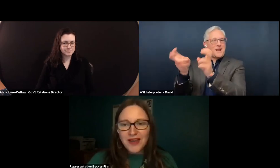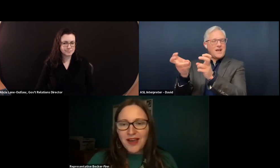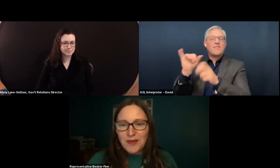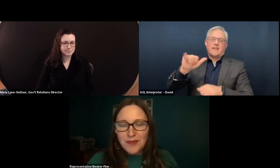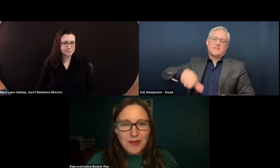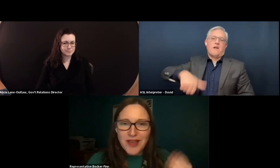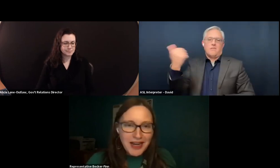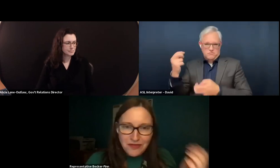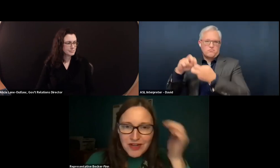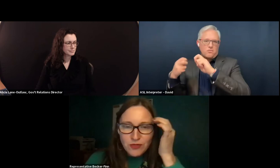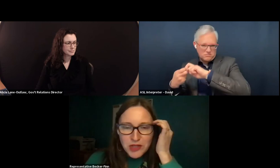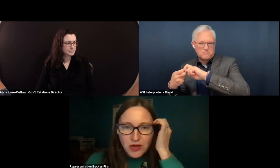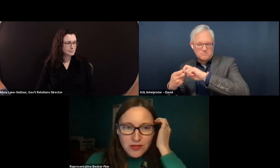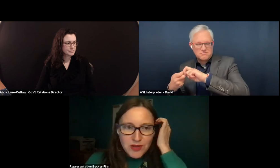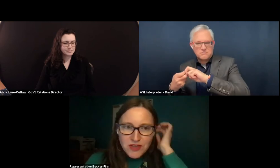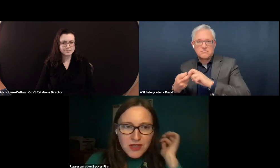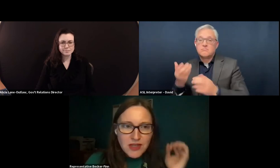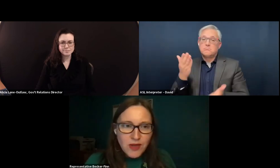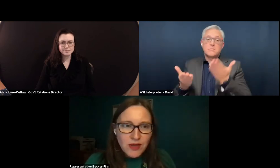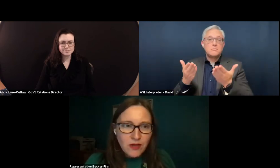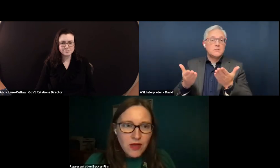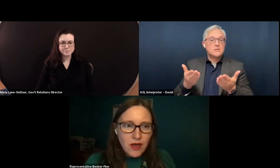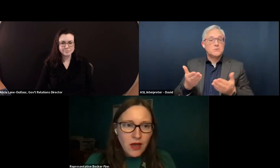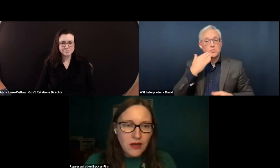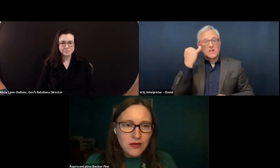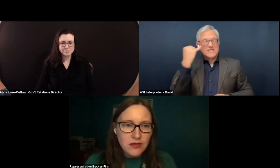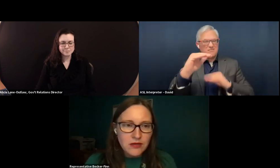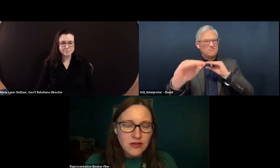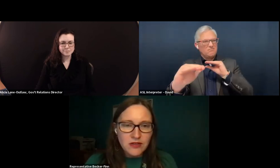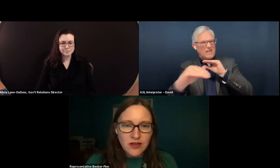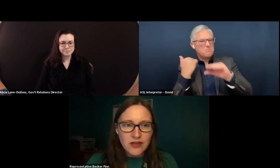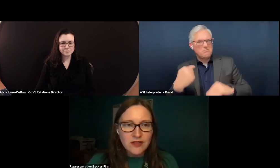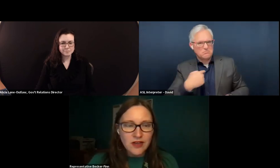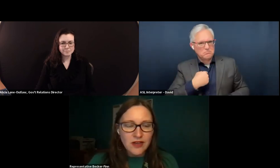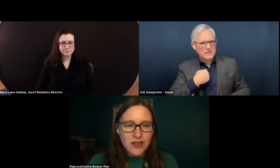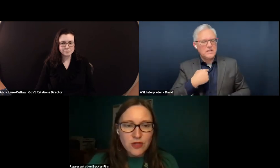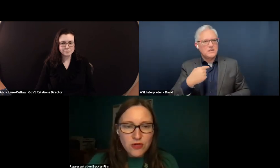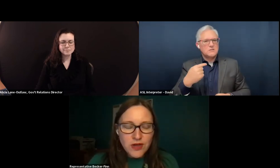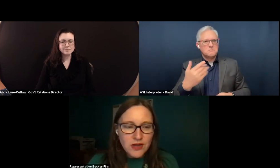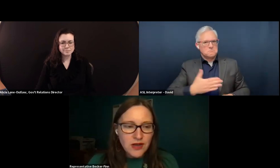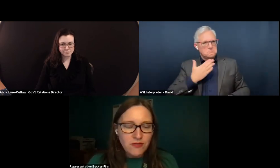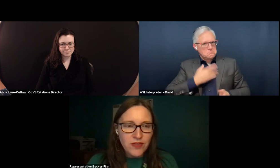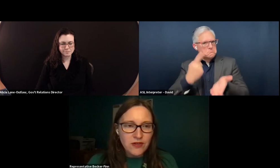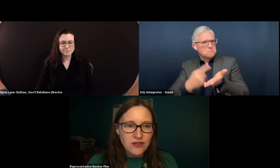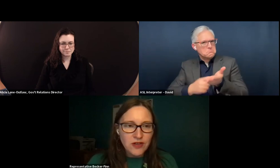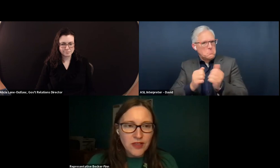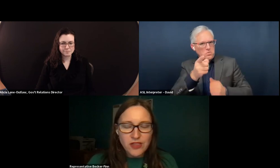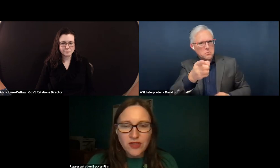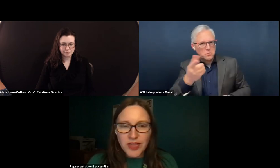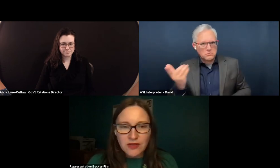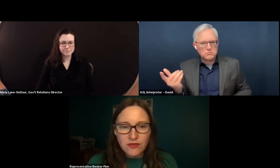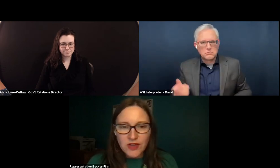but maybe the kind of thing to reach out to me via email to discuss the issue and if there's